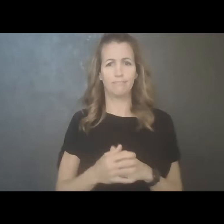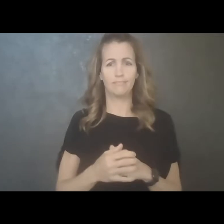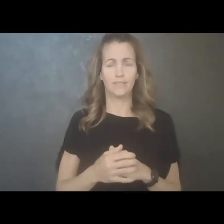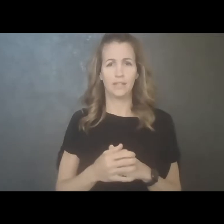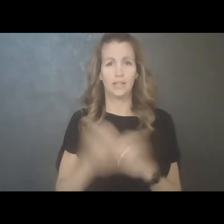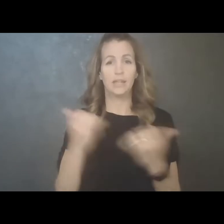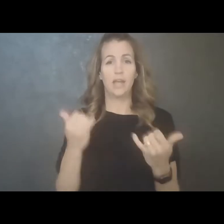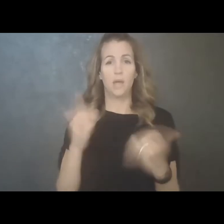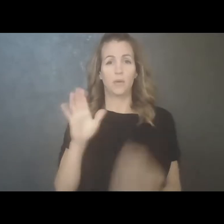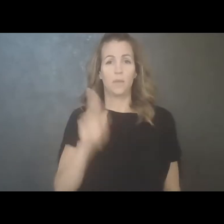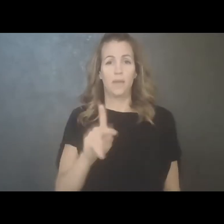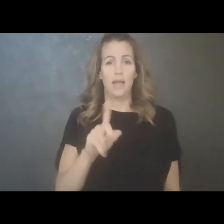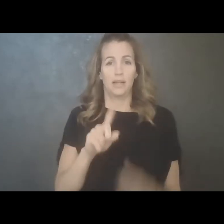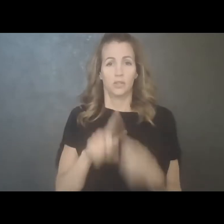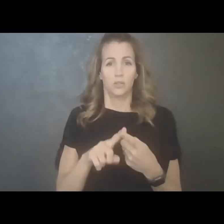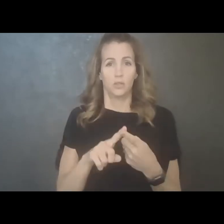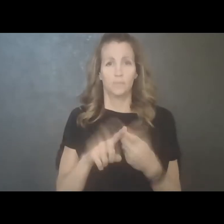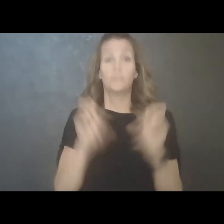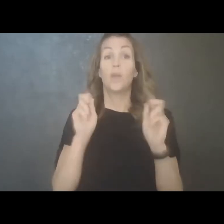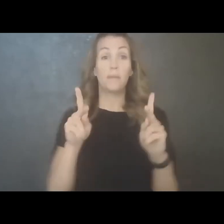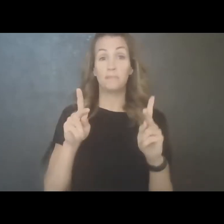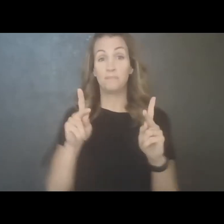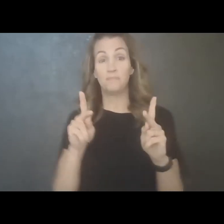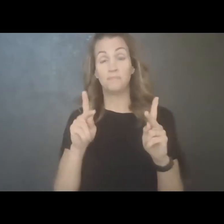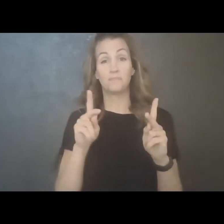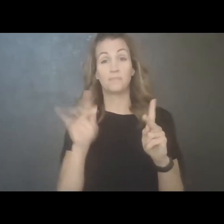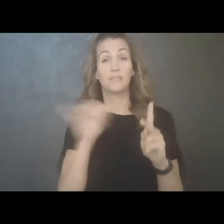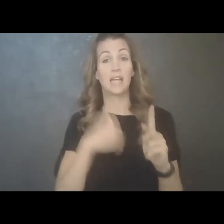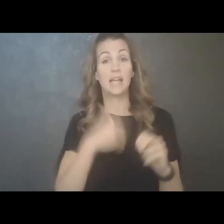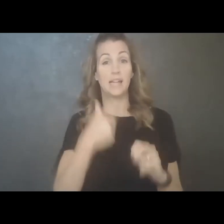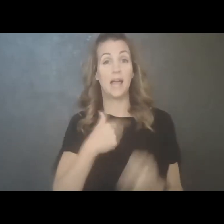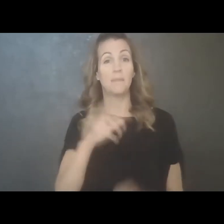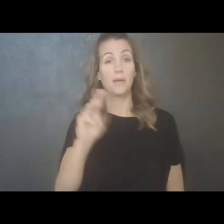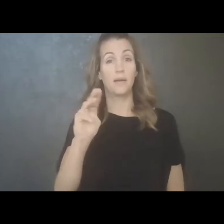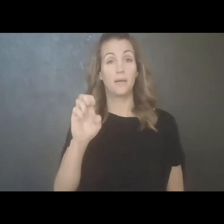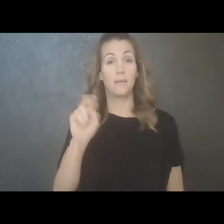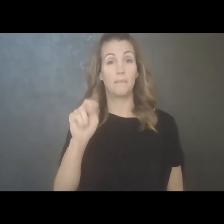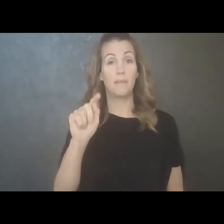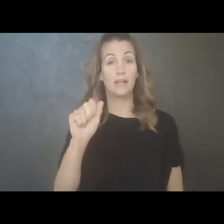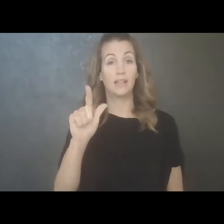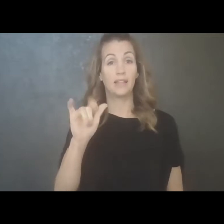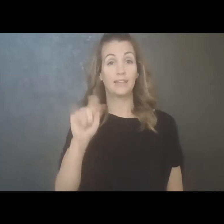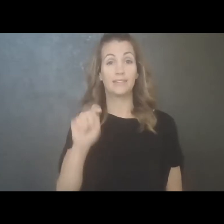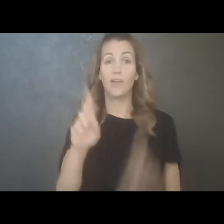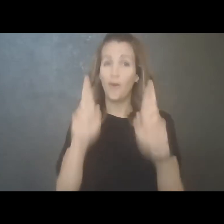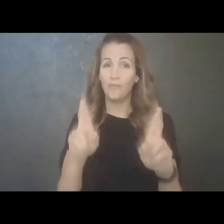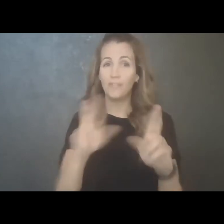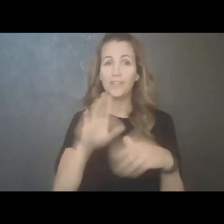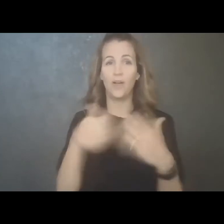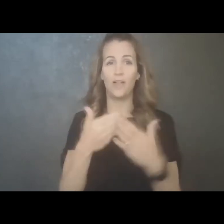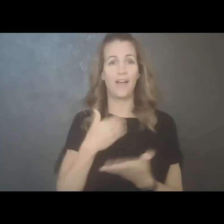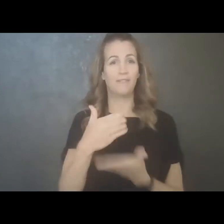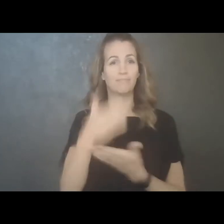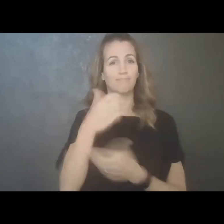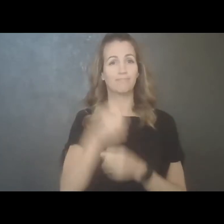to, all right, let's get back to it. As I said, I am a mentalist. Hopefully you all have your coffee cup now, and I will be